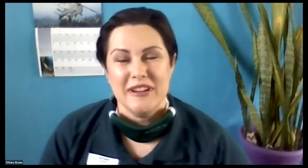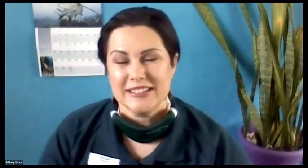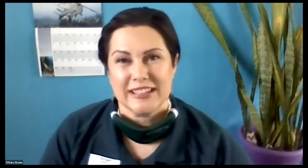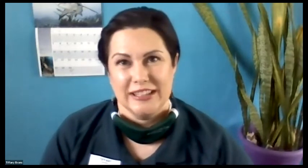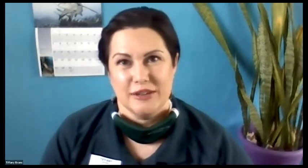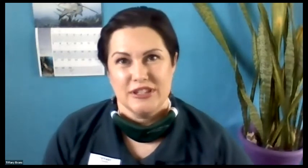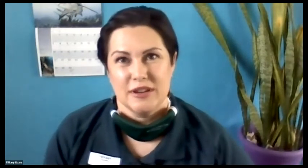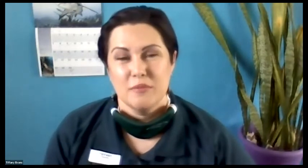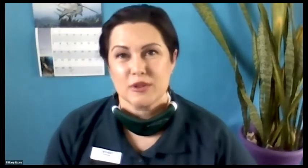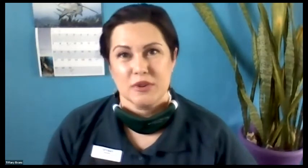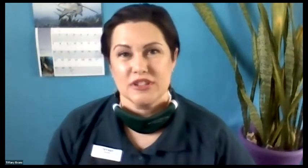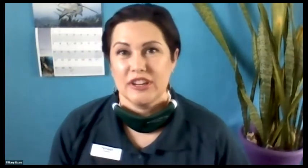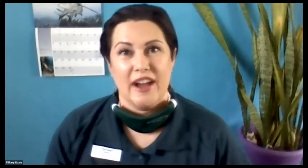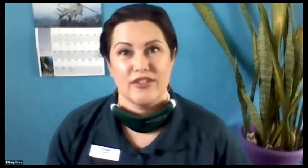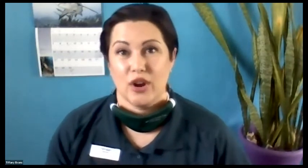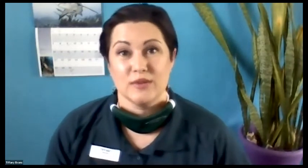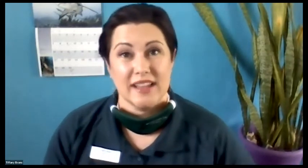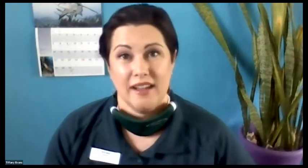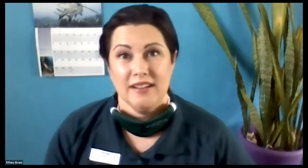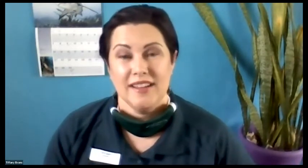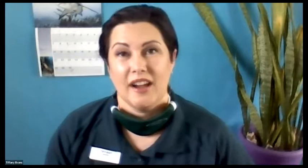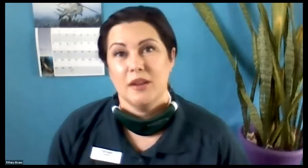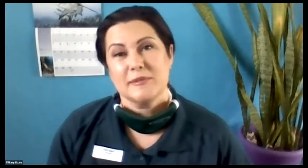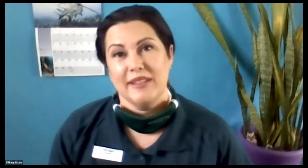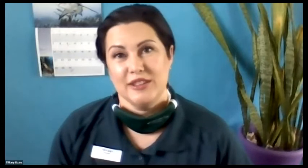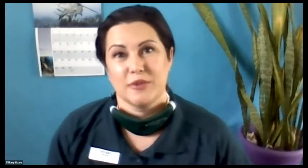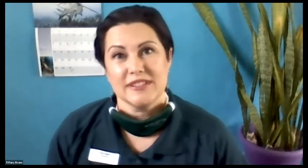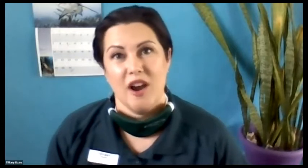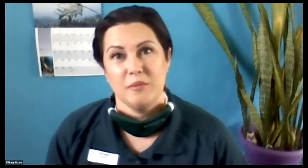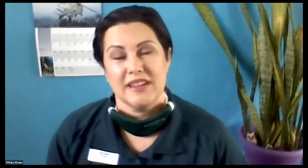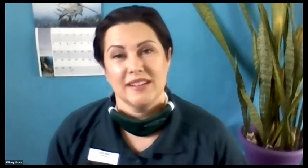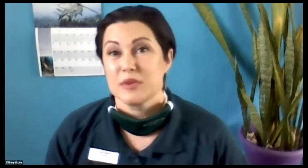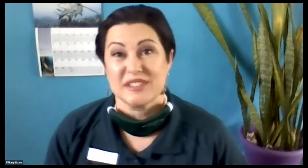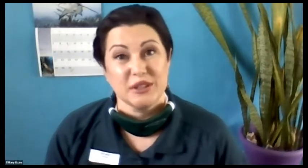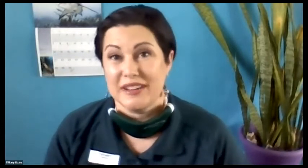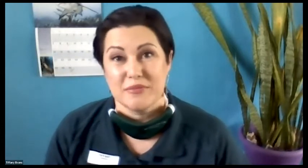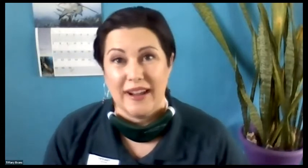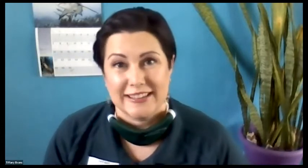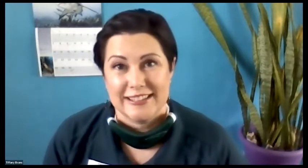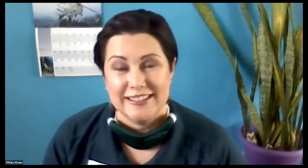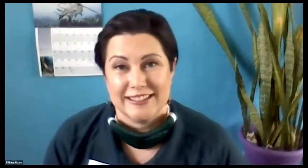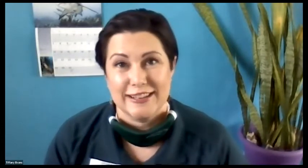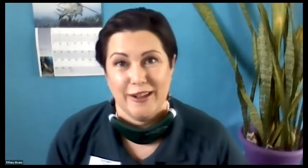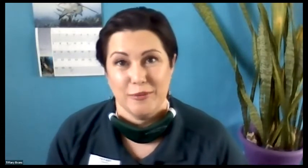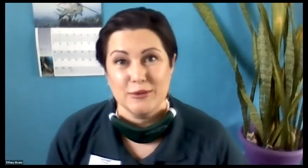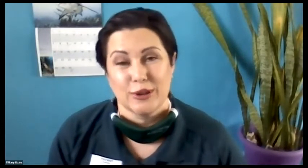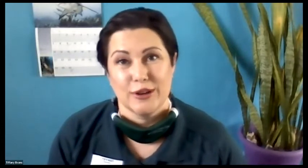Sign Language, most words are going to have their own sign. I'm spelling the words out because we're still learning and practicing, and that's going to help you learn